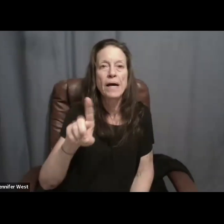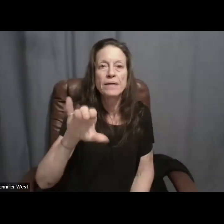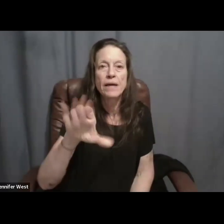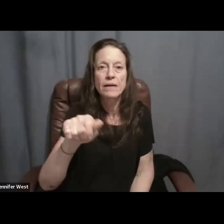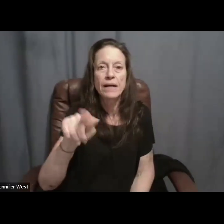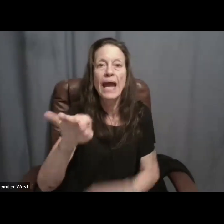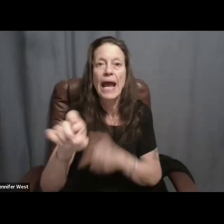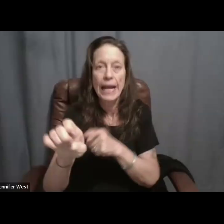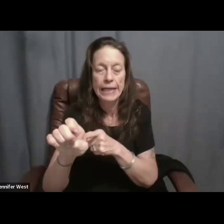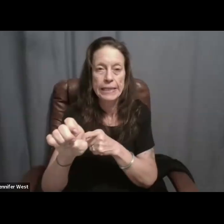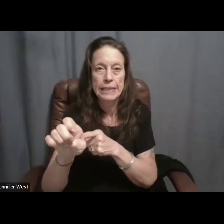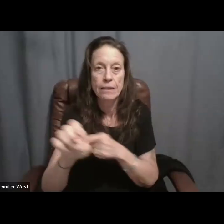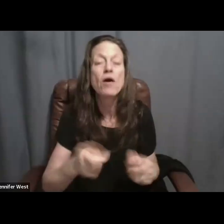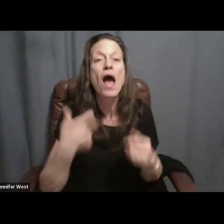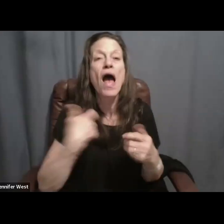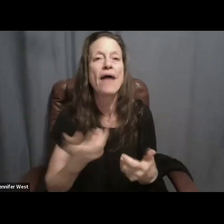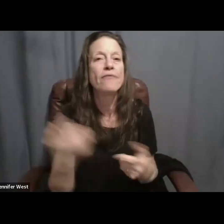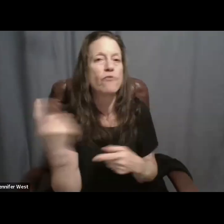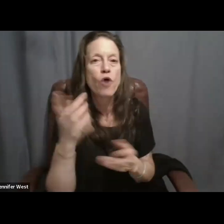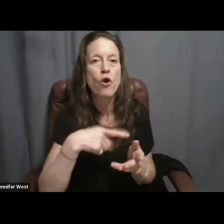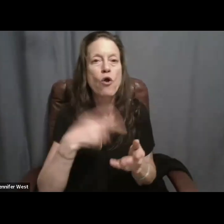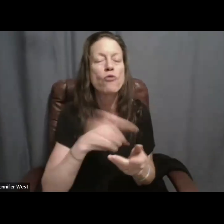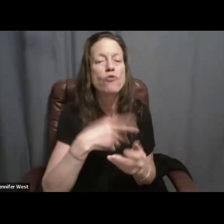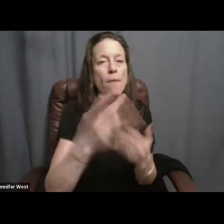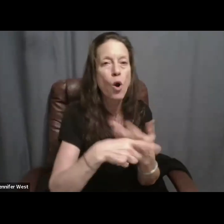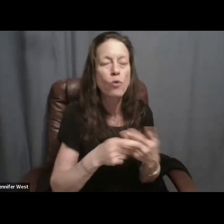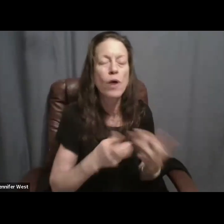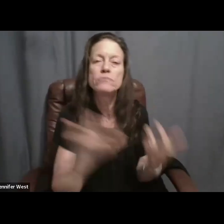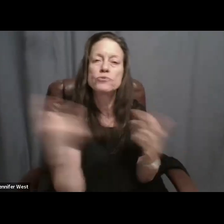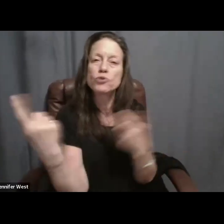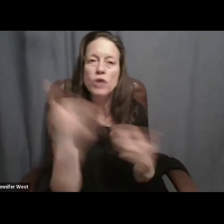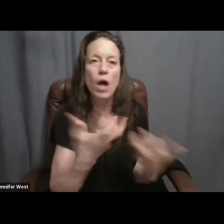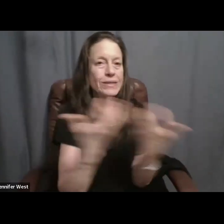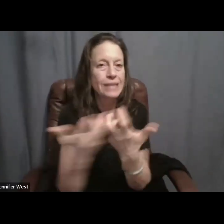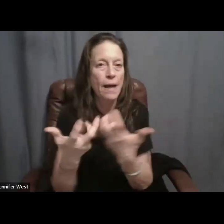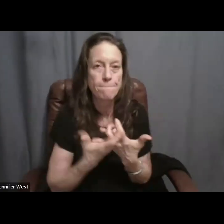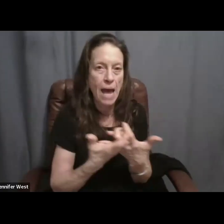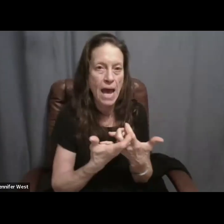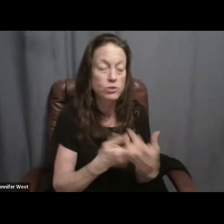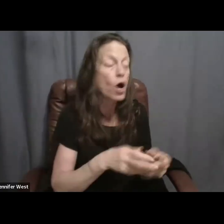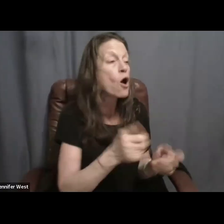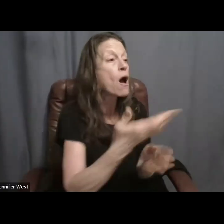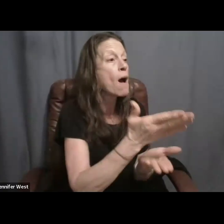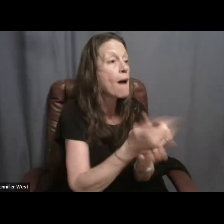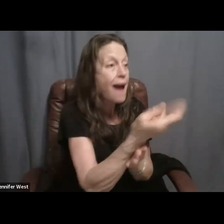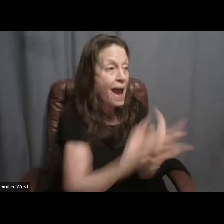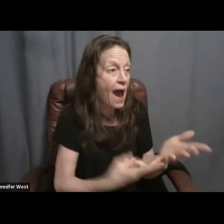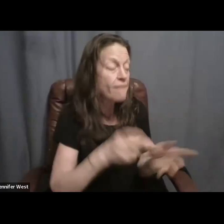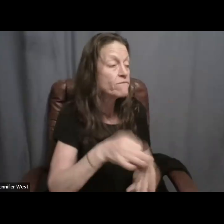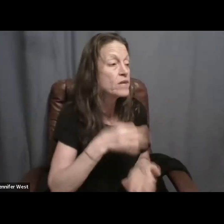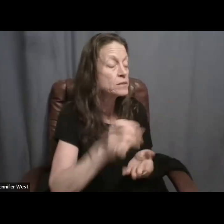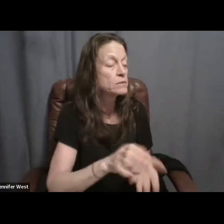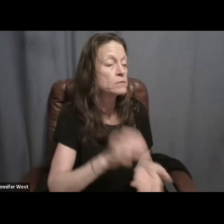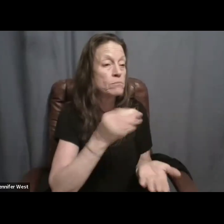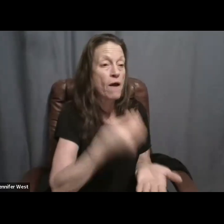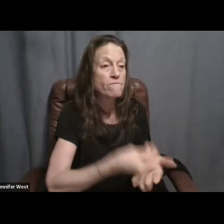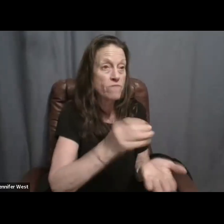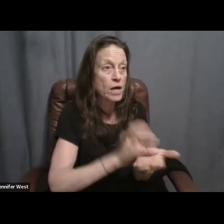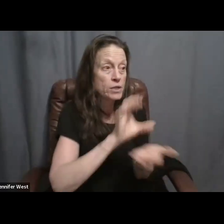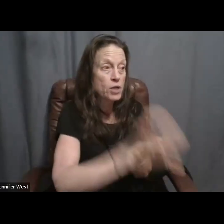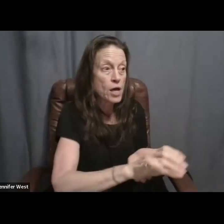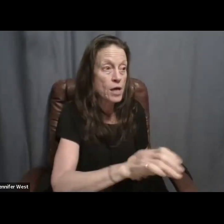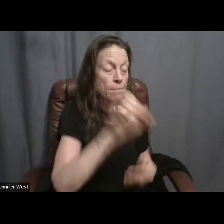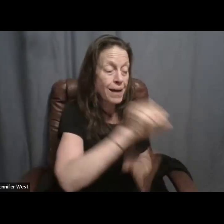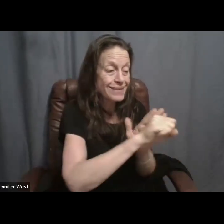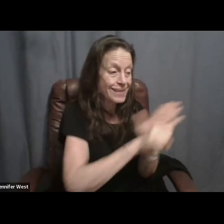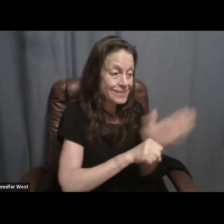programs, there's a match. So half of it's funded by the state, the other half is funded by the federal government. So the state always